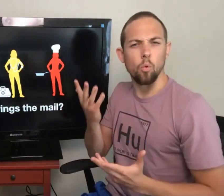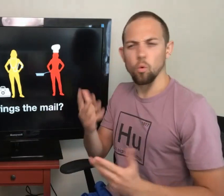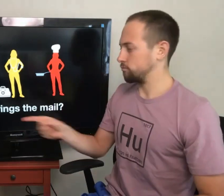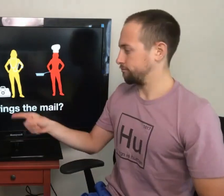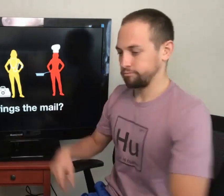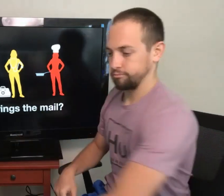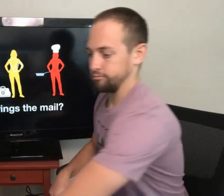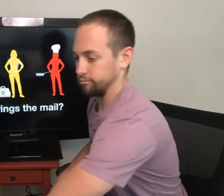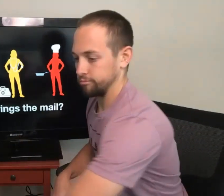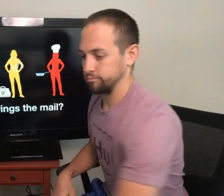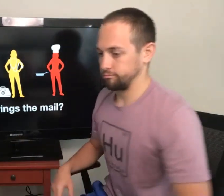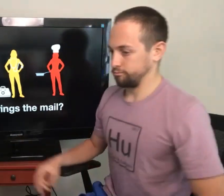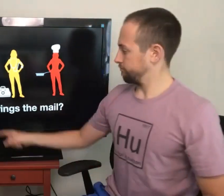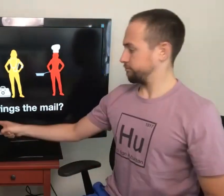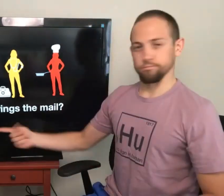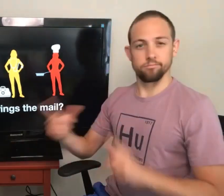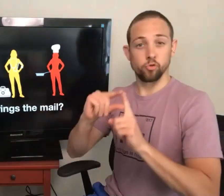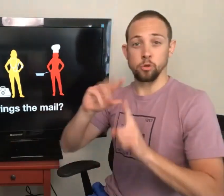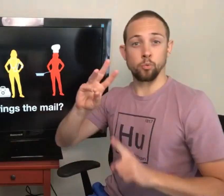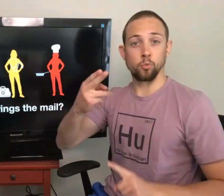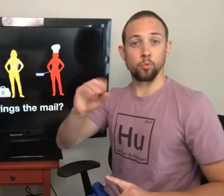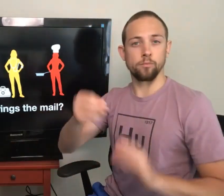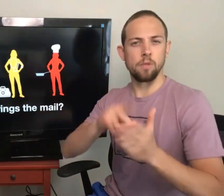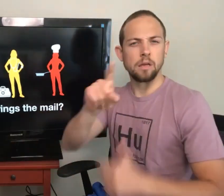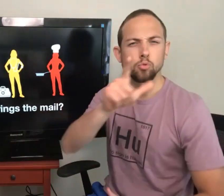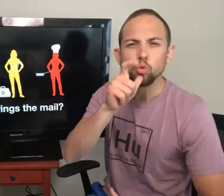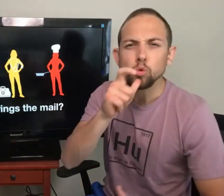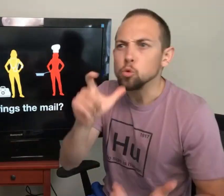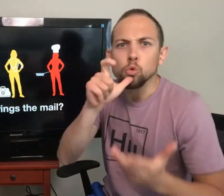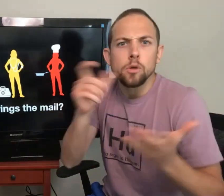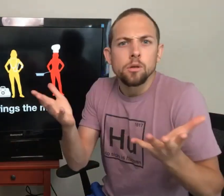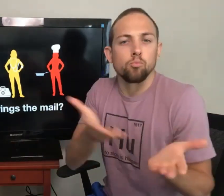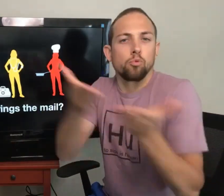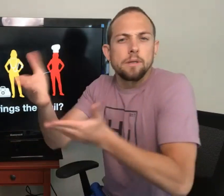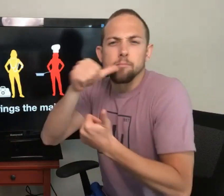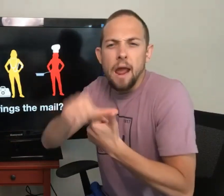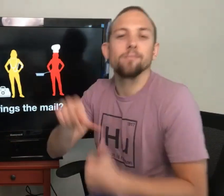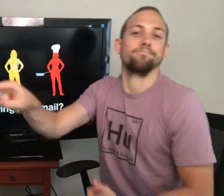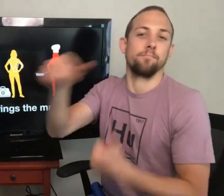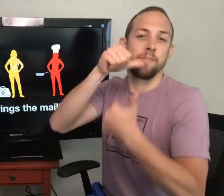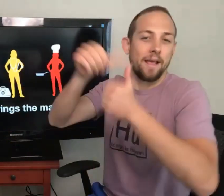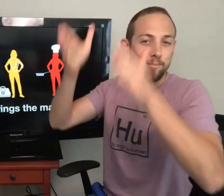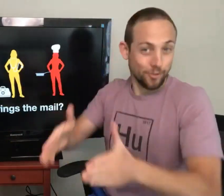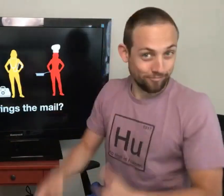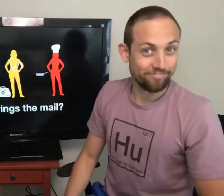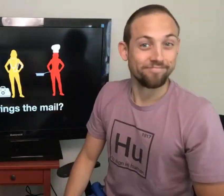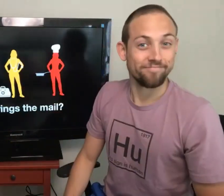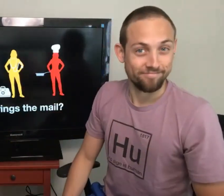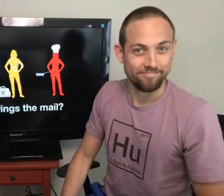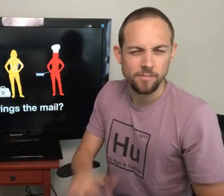And how do we know that we're asking a question here? Because the word who comes at the beginning, and we know to furrow our